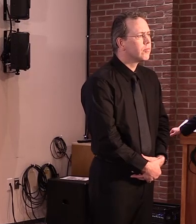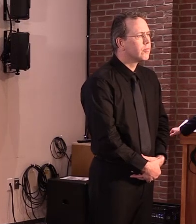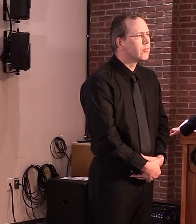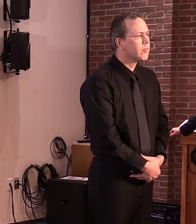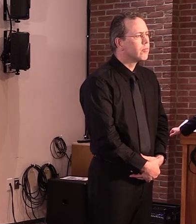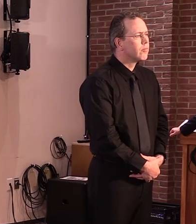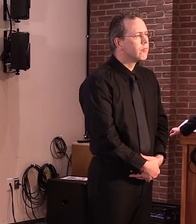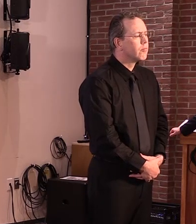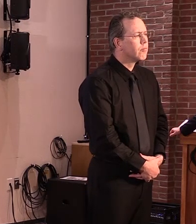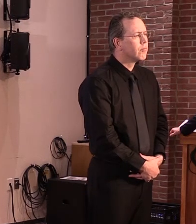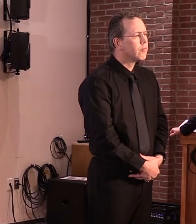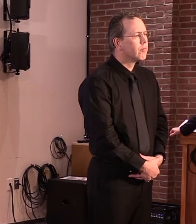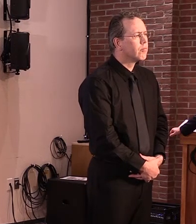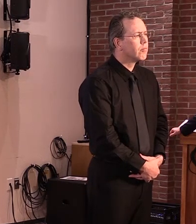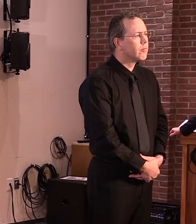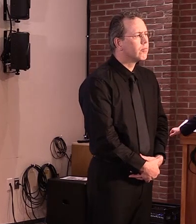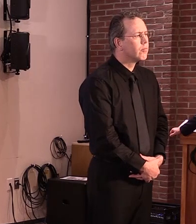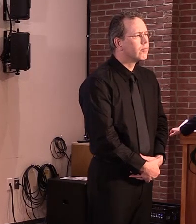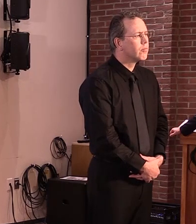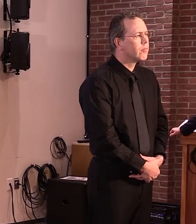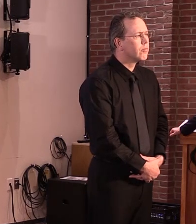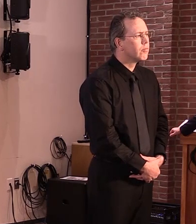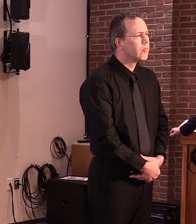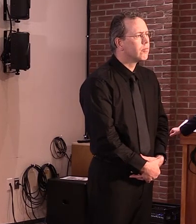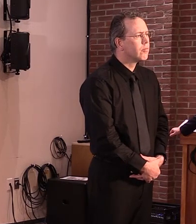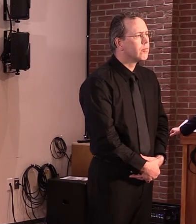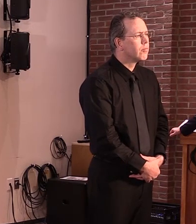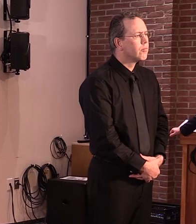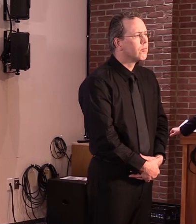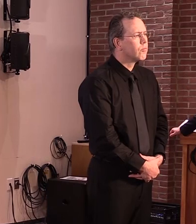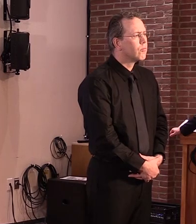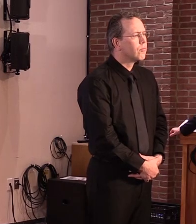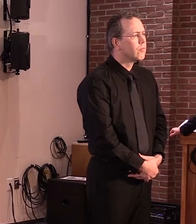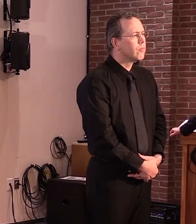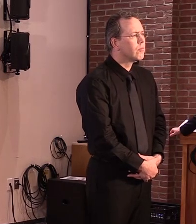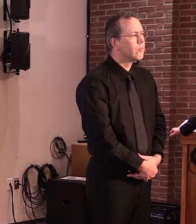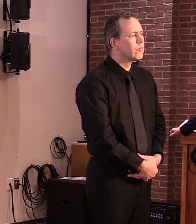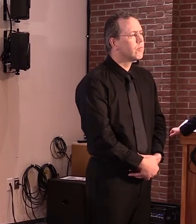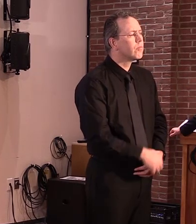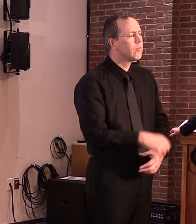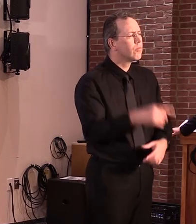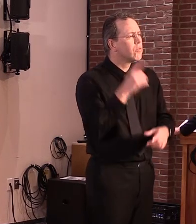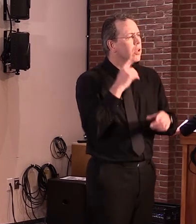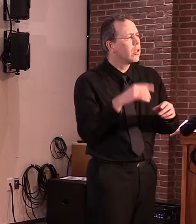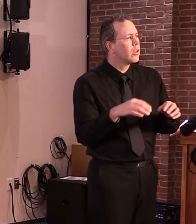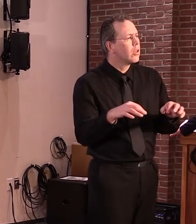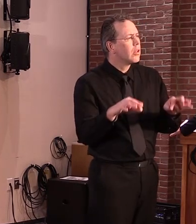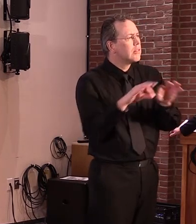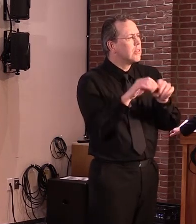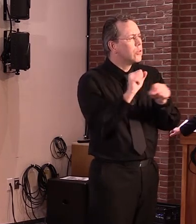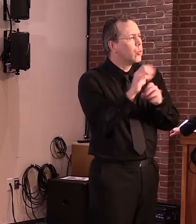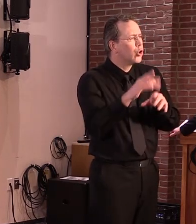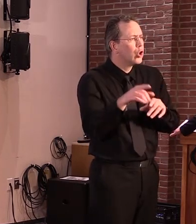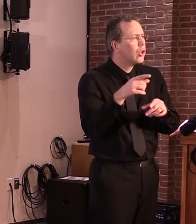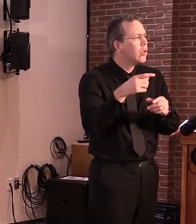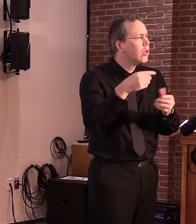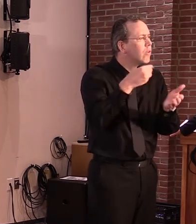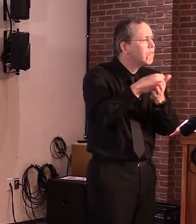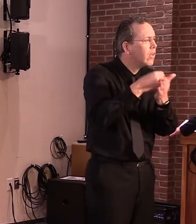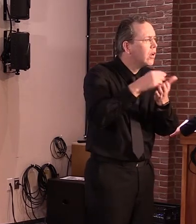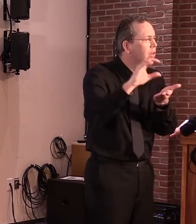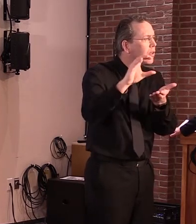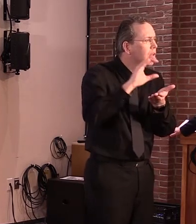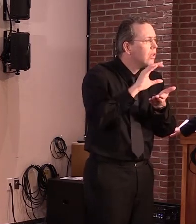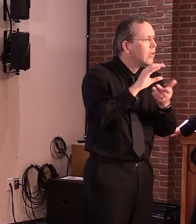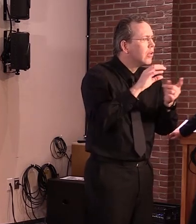Employees Hazard Grant Program, which would temporarily raise the wages of low-wage essential workers like grocery workers who make under $25 an